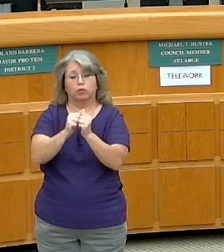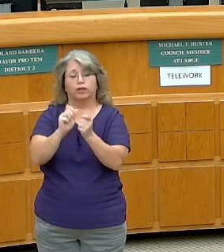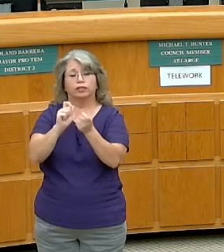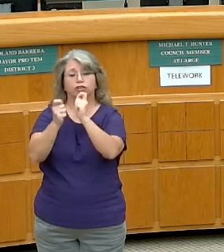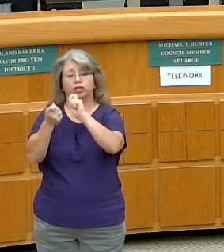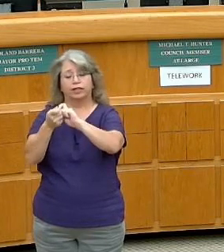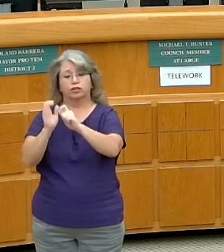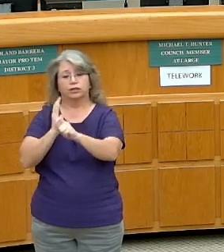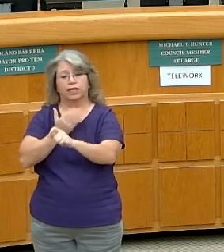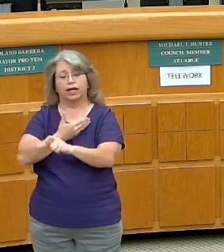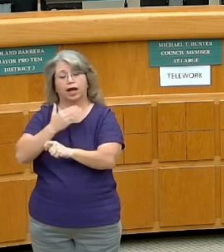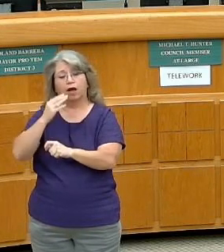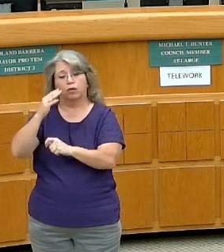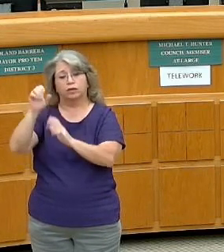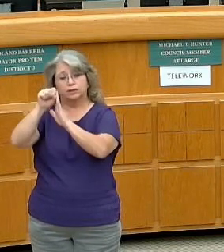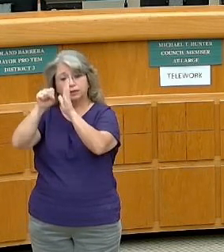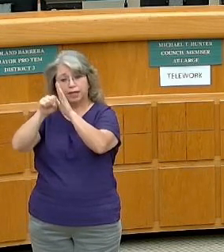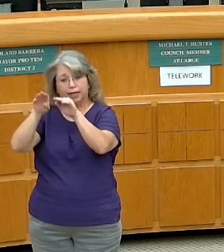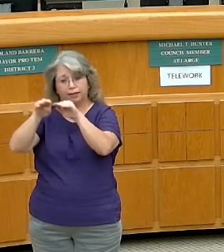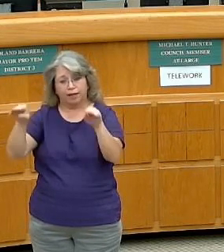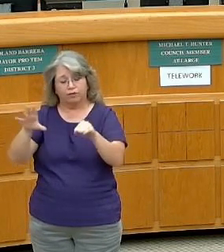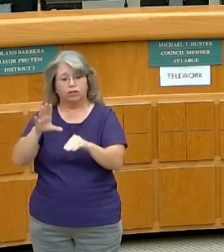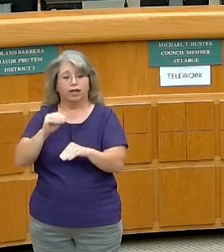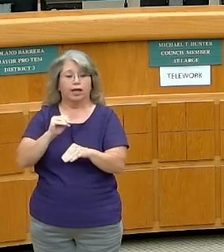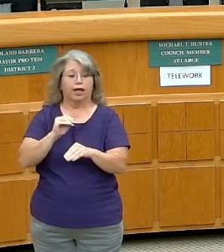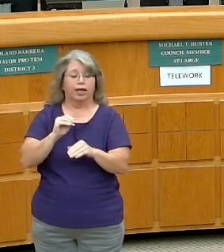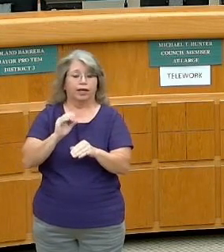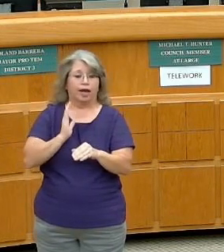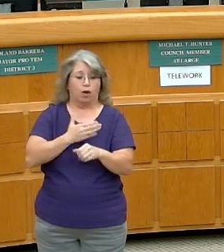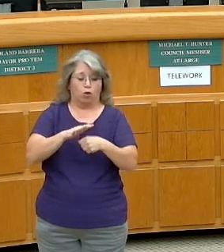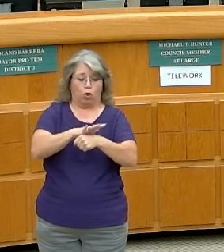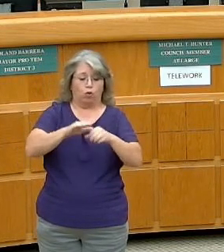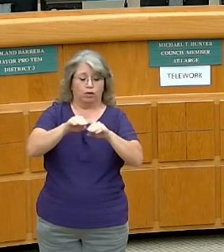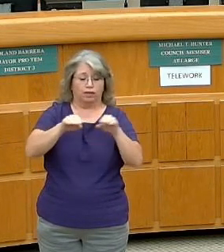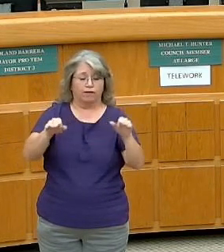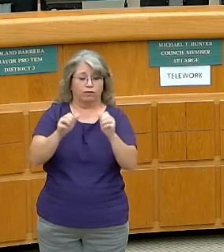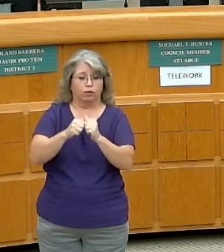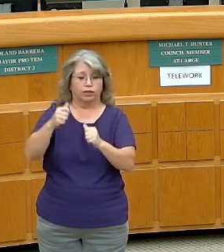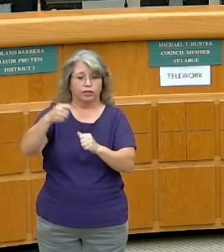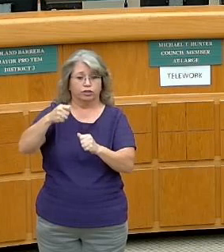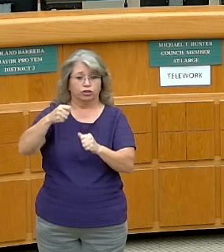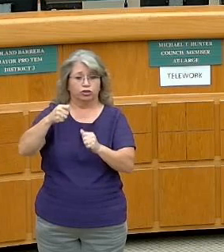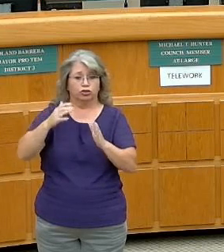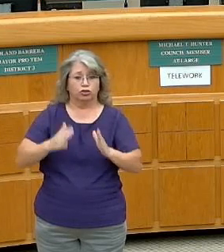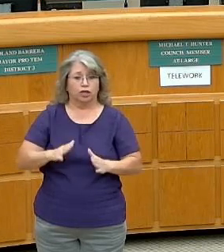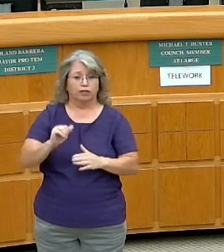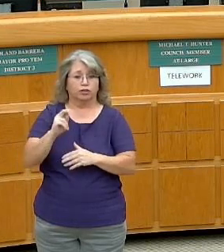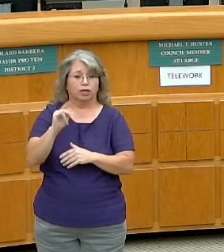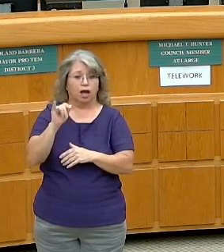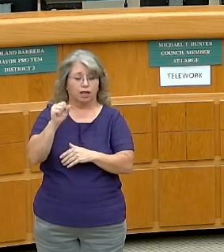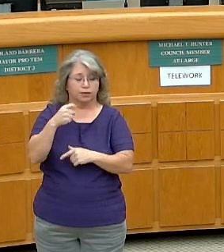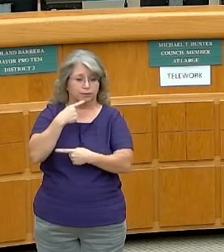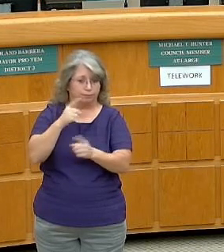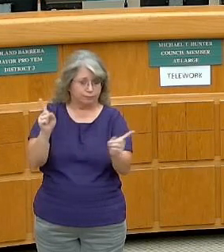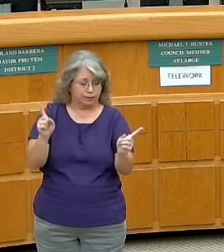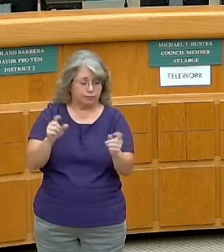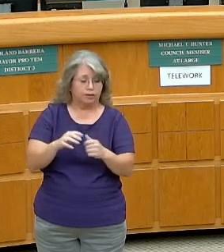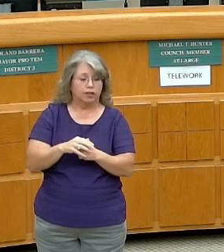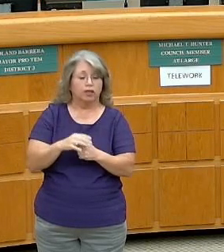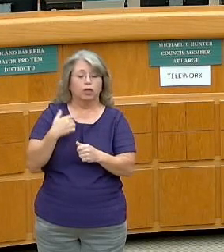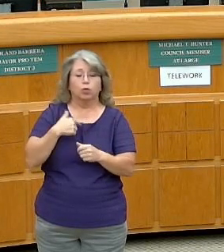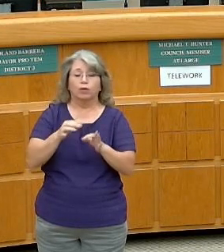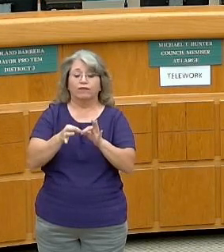local level with Judge Canales' announcement, we have extended that directive so that employees should be staying